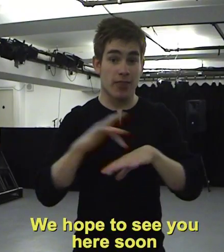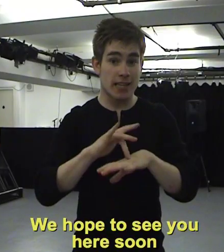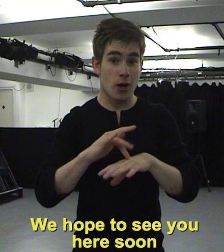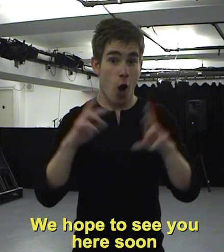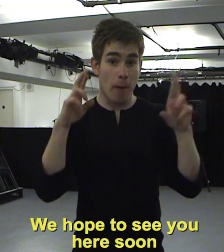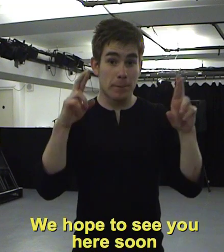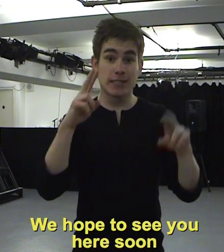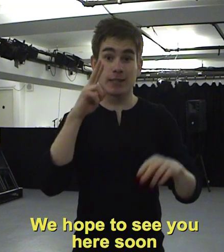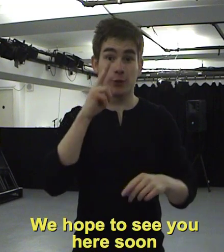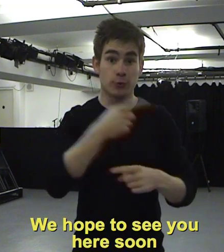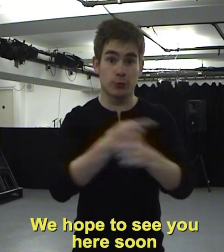We hope to see you here soon We hope